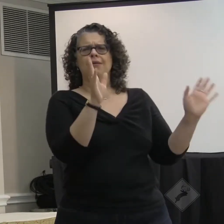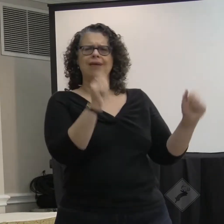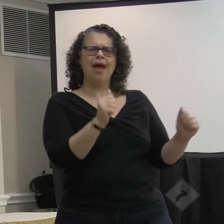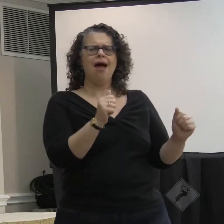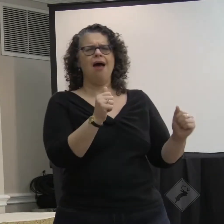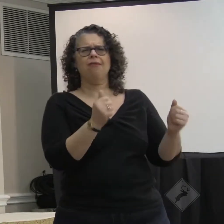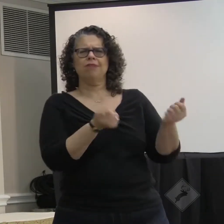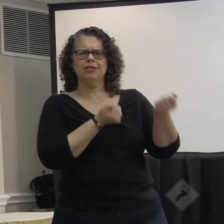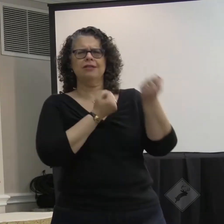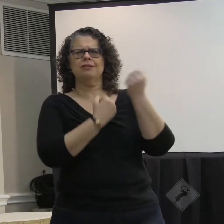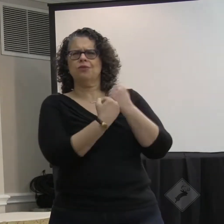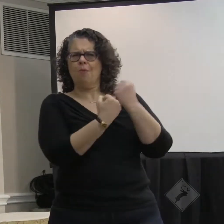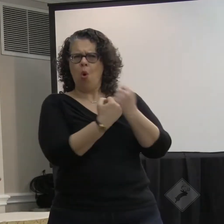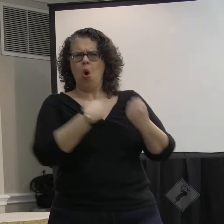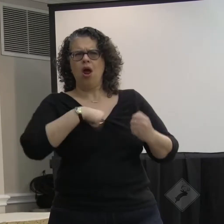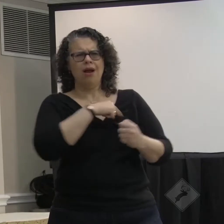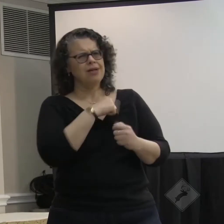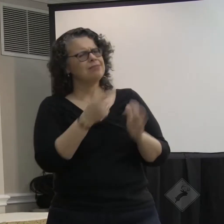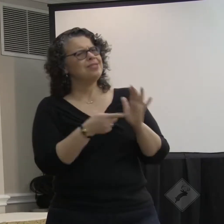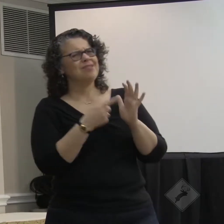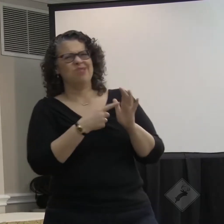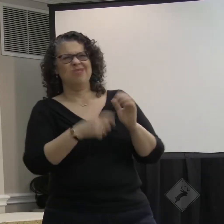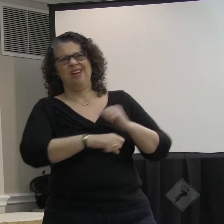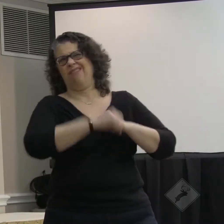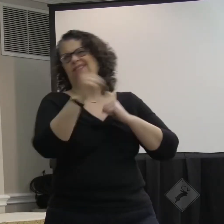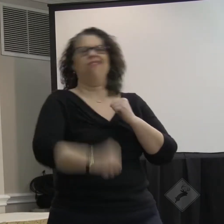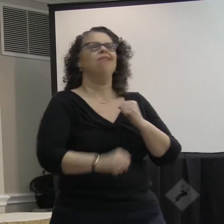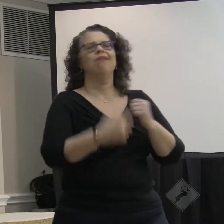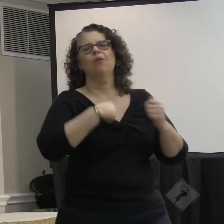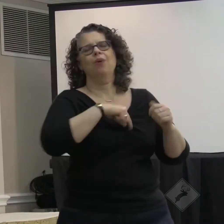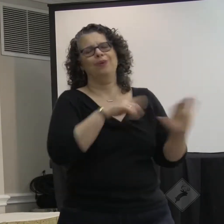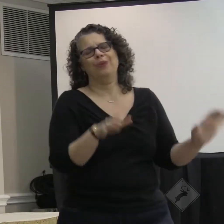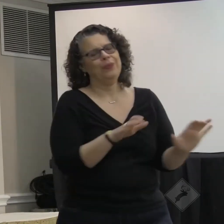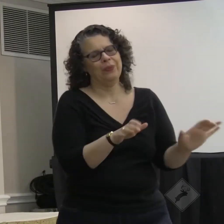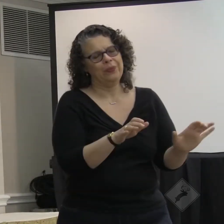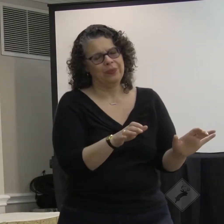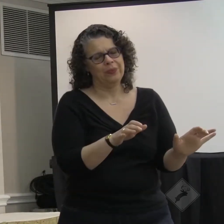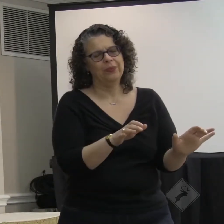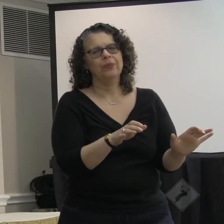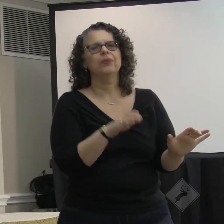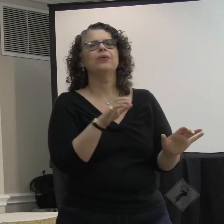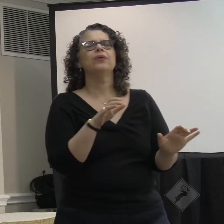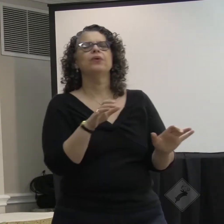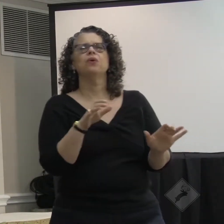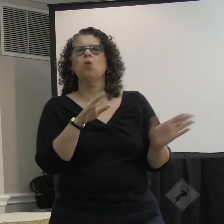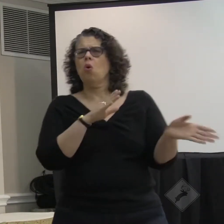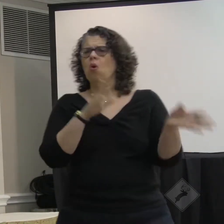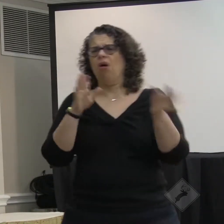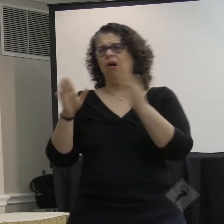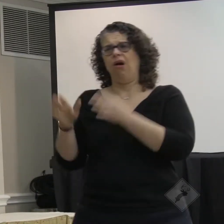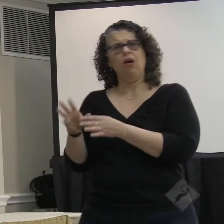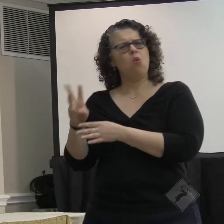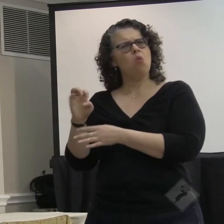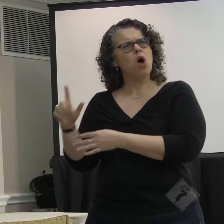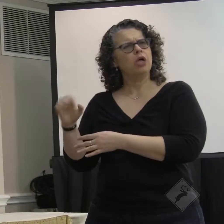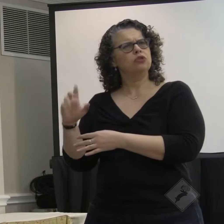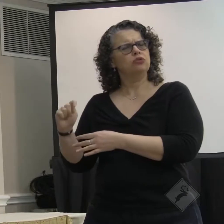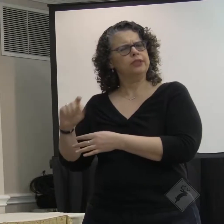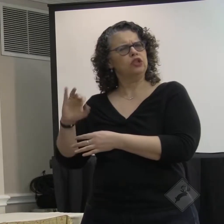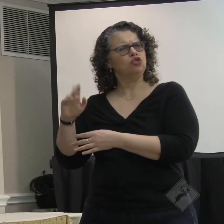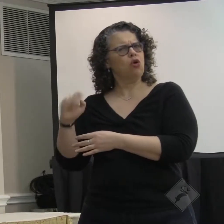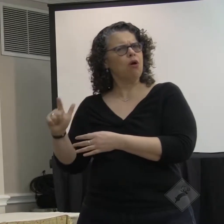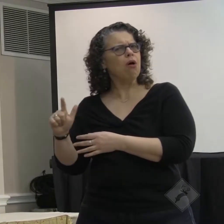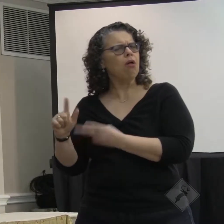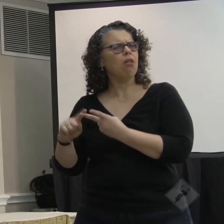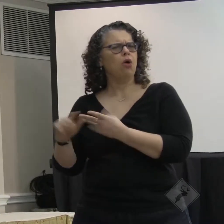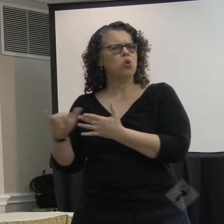very favorable to us, but sometimes they can sensationalize what we're doing. Is it the Wall Street Journal or the New York Times? You're going to